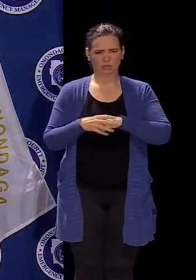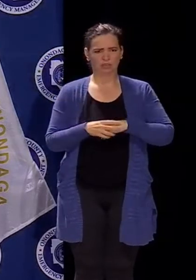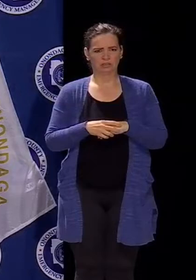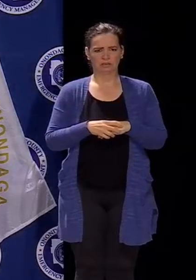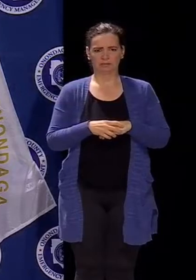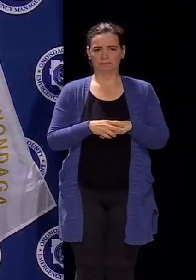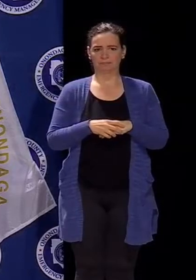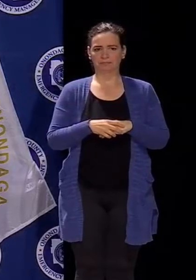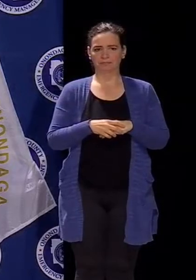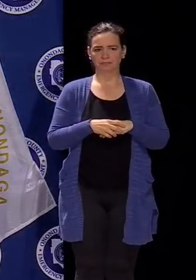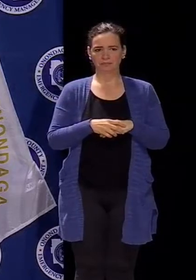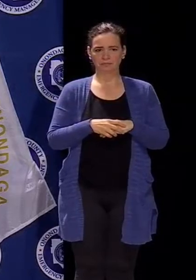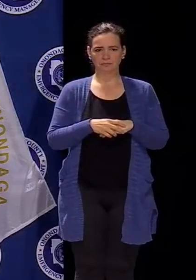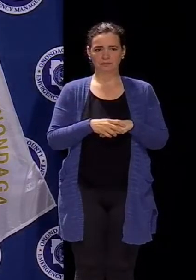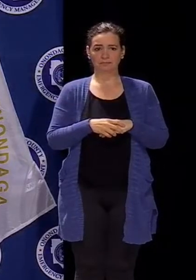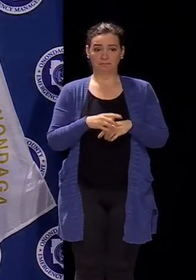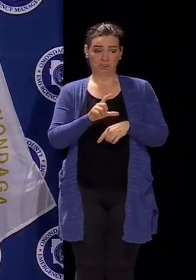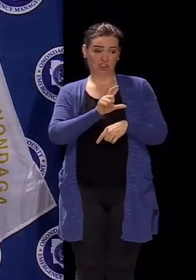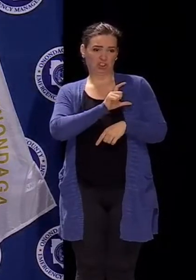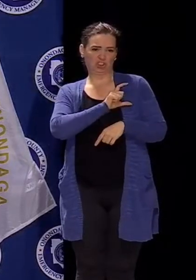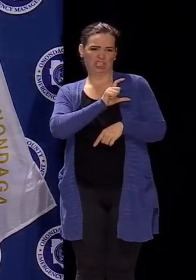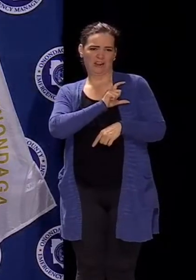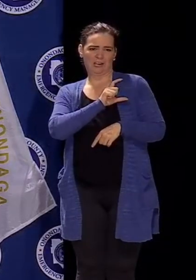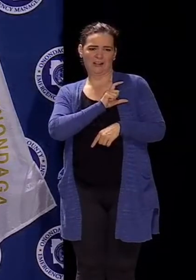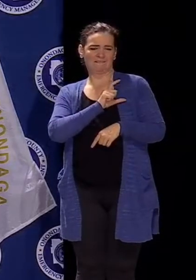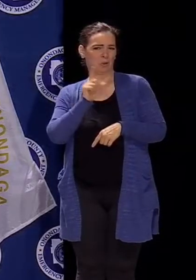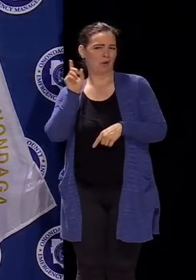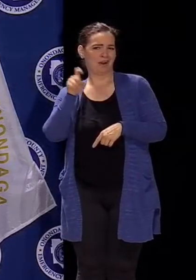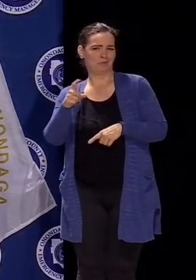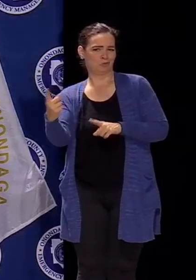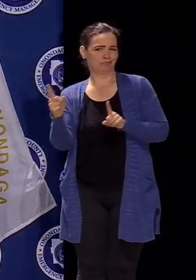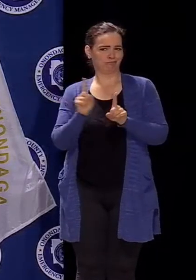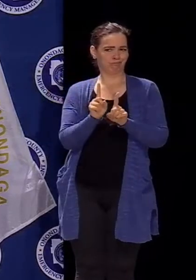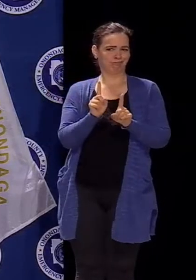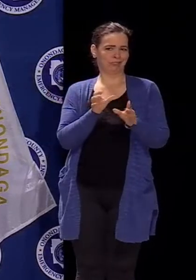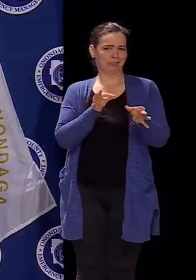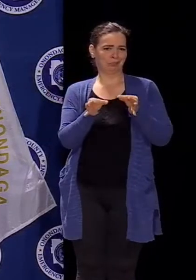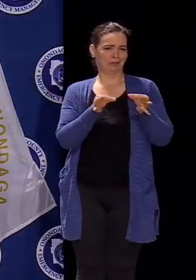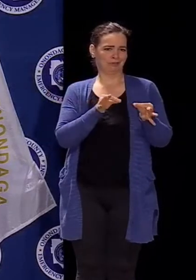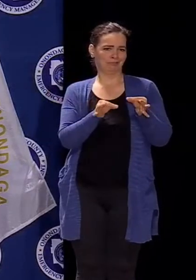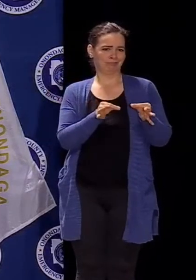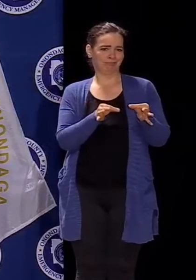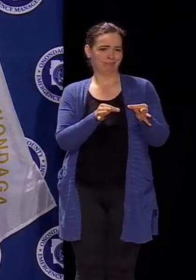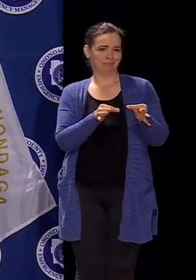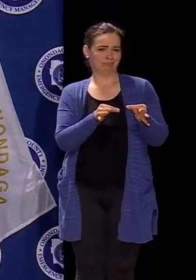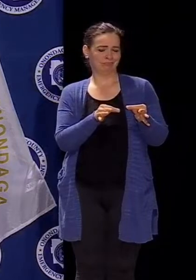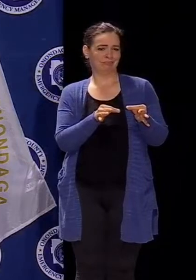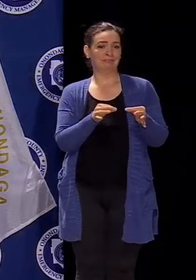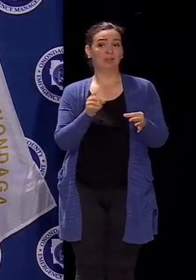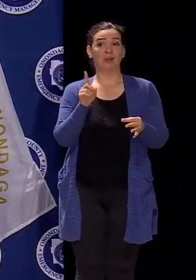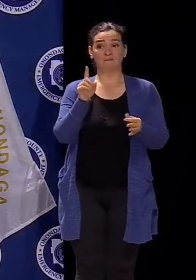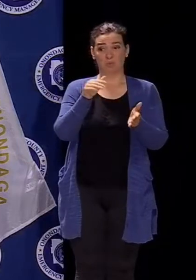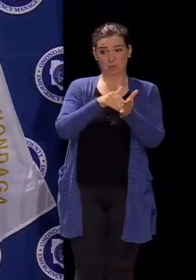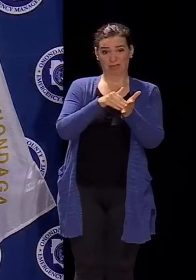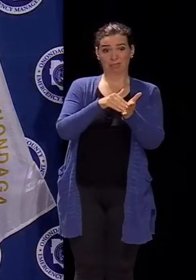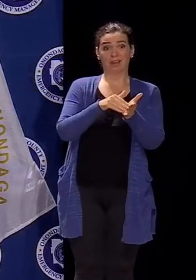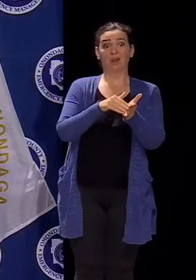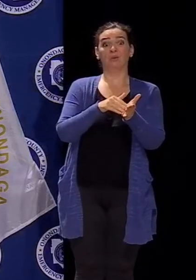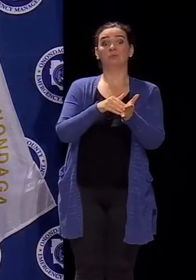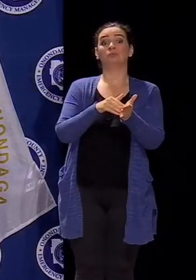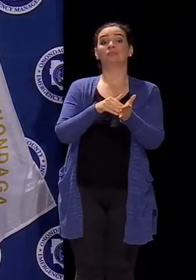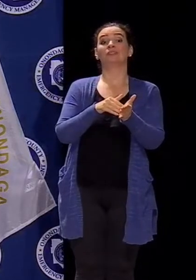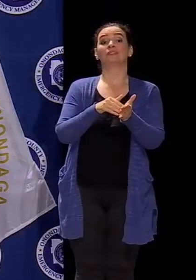can tell you when you have 1,000 or 2,000 people in the streets outside of the Justice Center, that building goes in a lockdown. Very